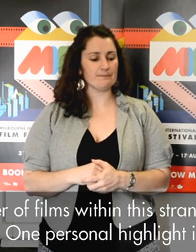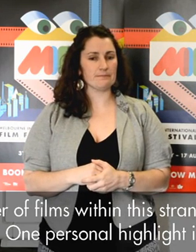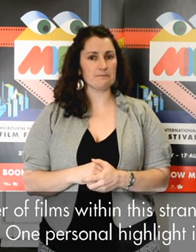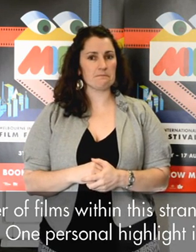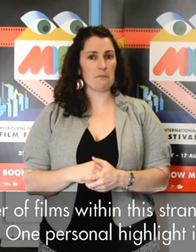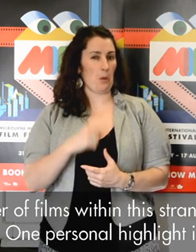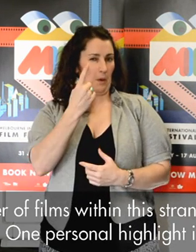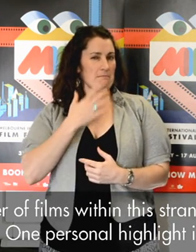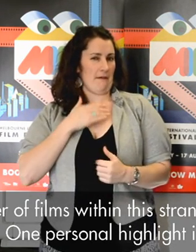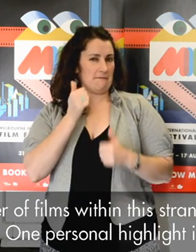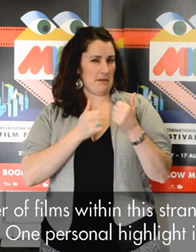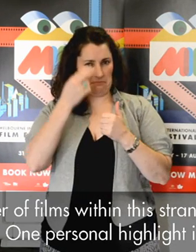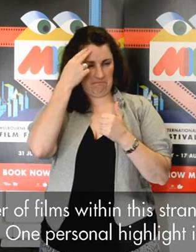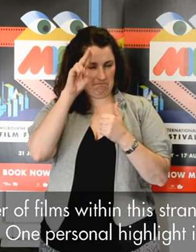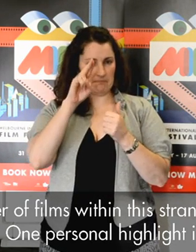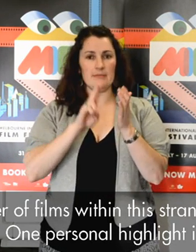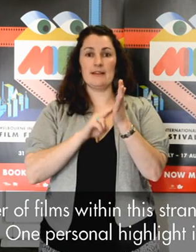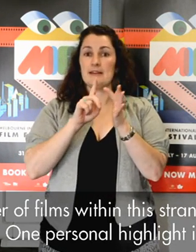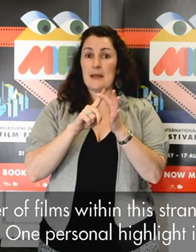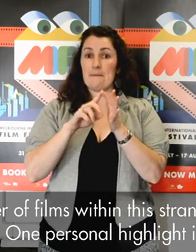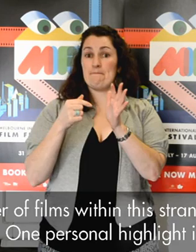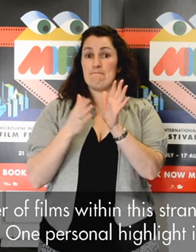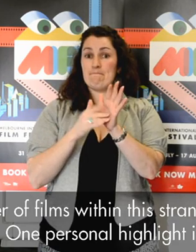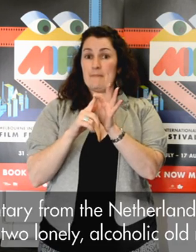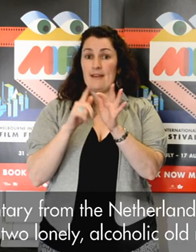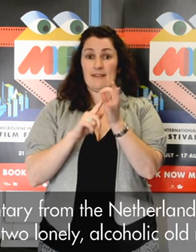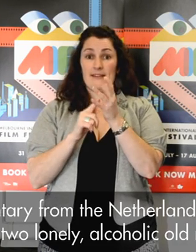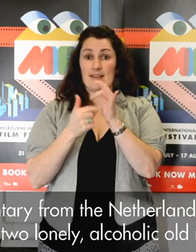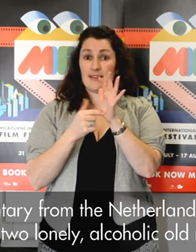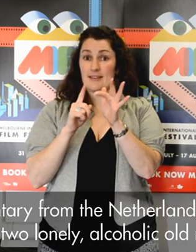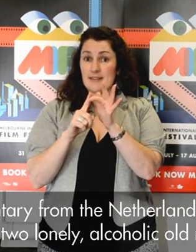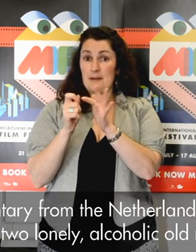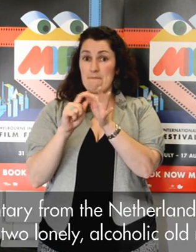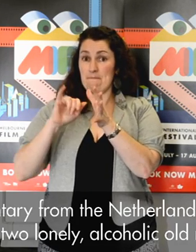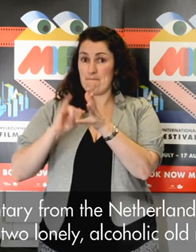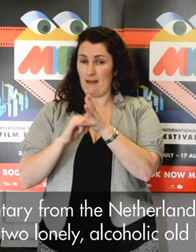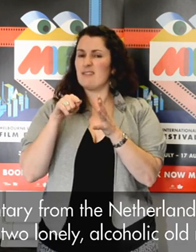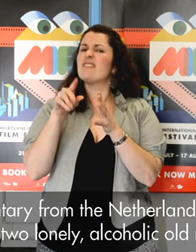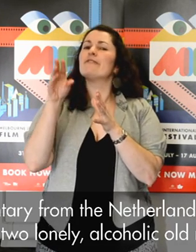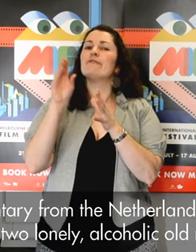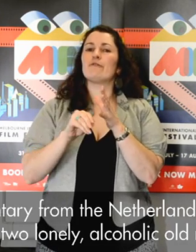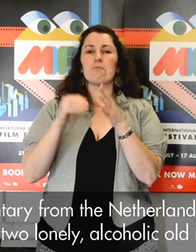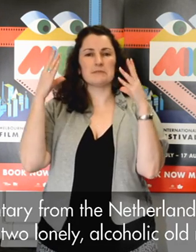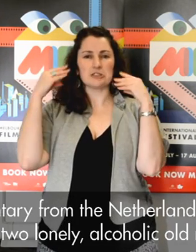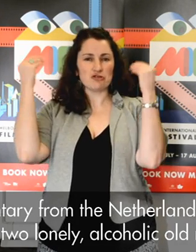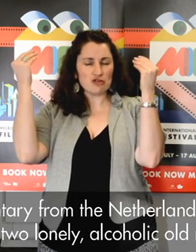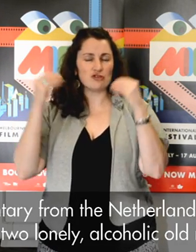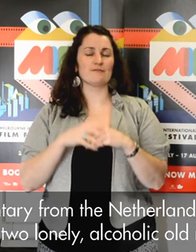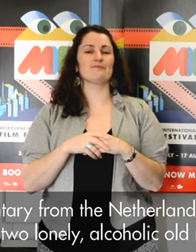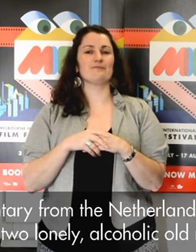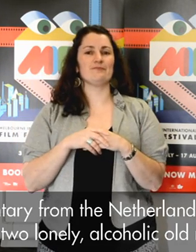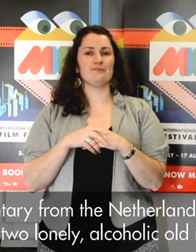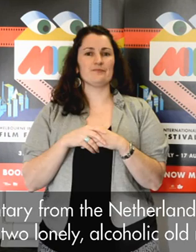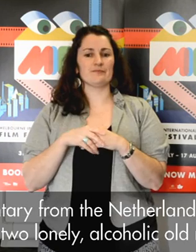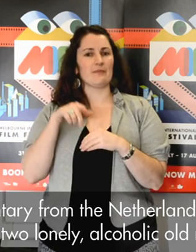One personal highlight is Neme Kiet Pa. This is a documentary from the Netherlands which takes in a friendship between